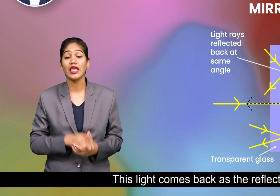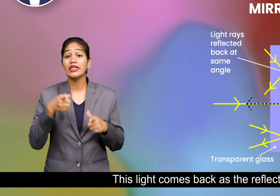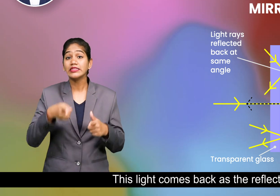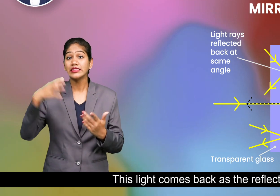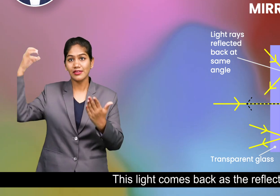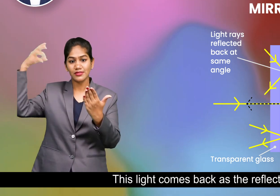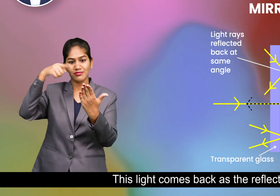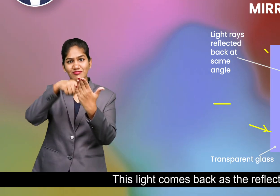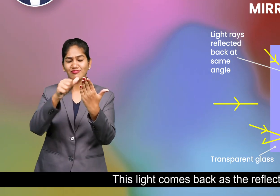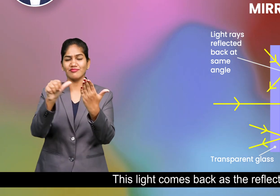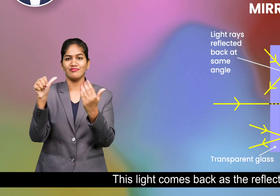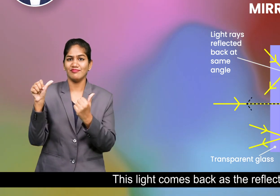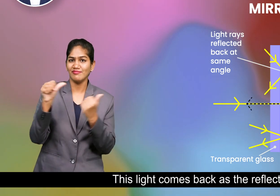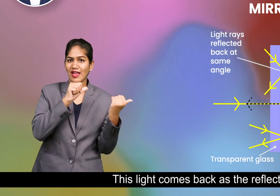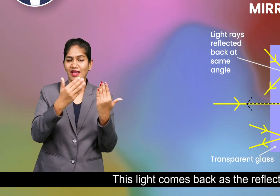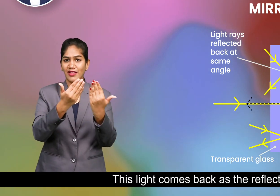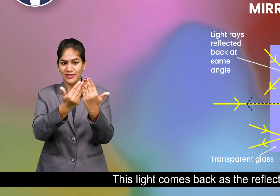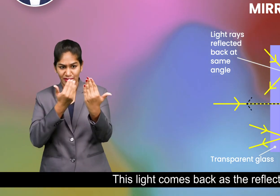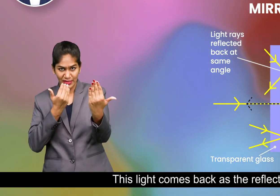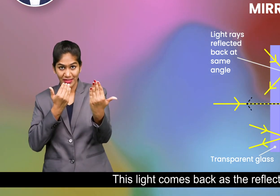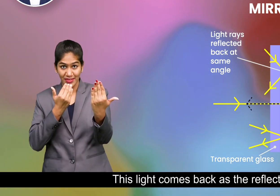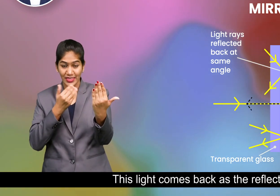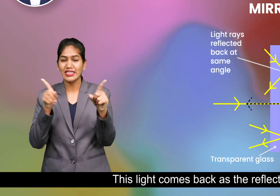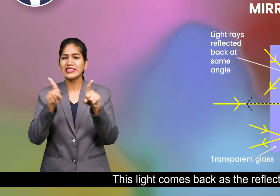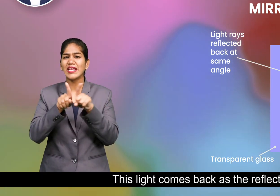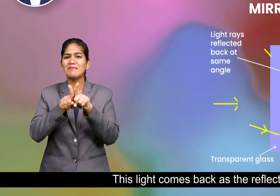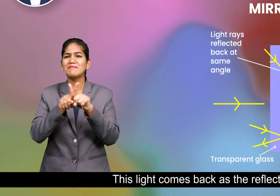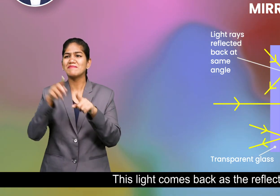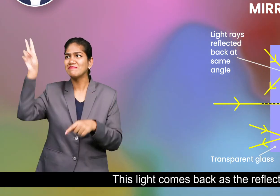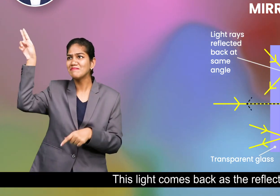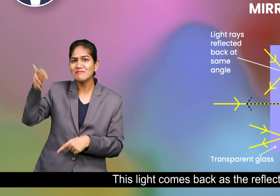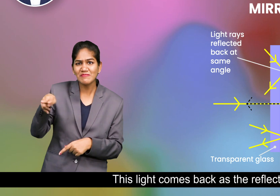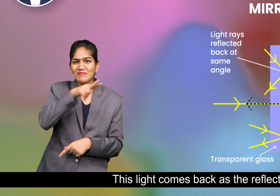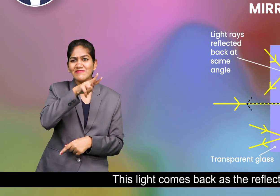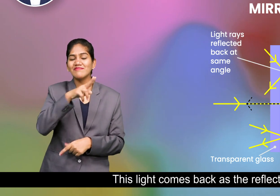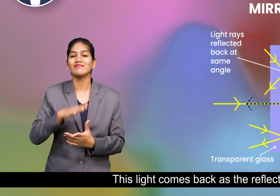This light comes back as the reflected light.